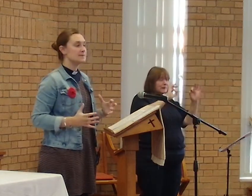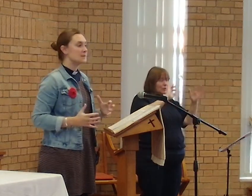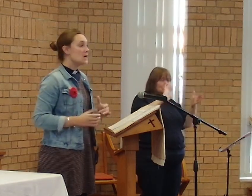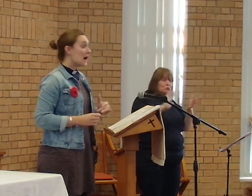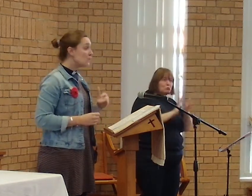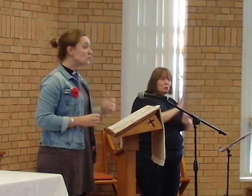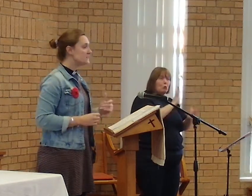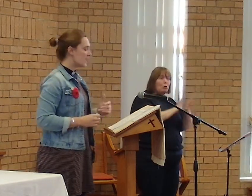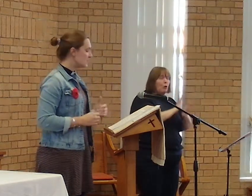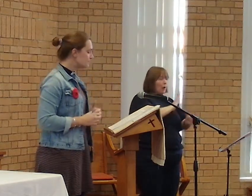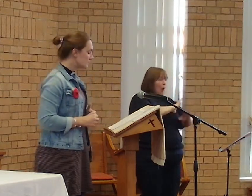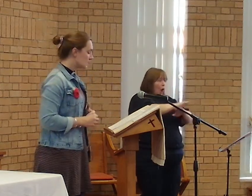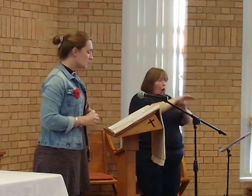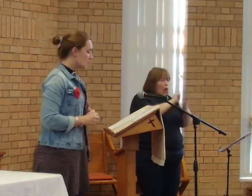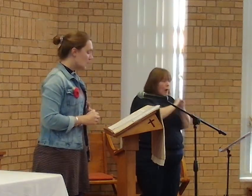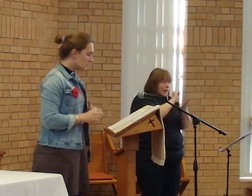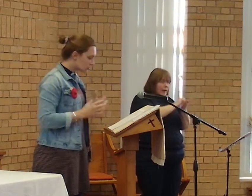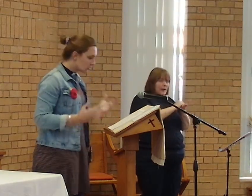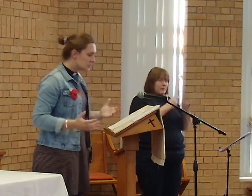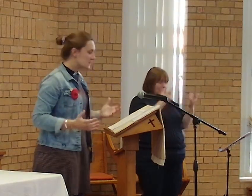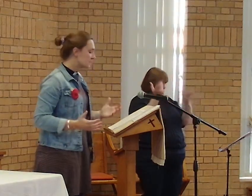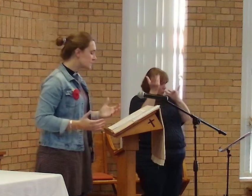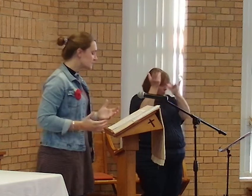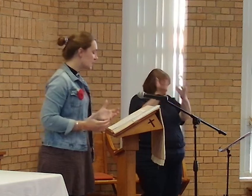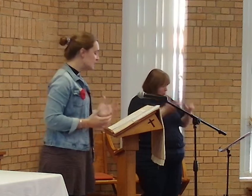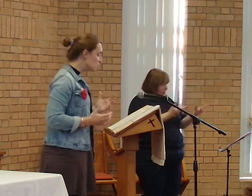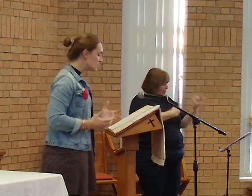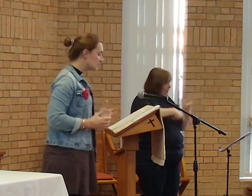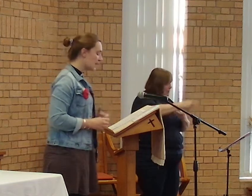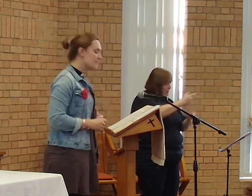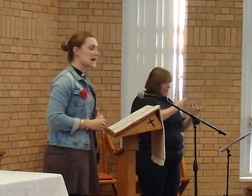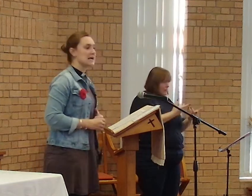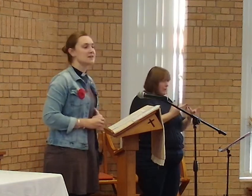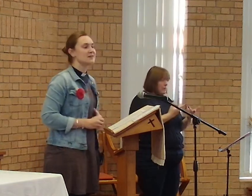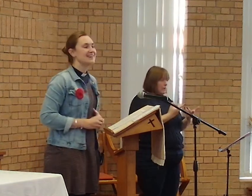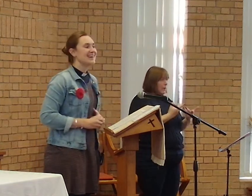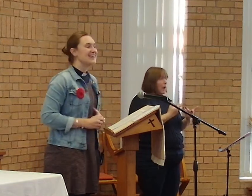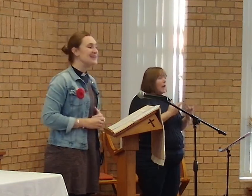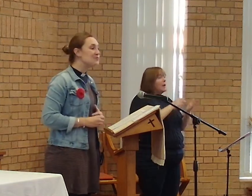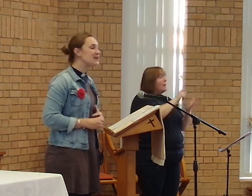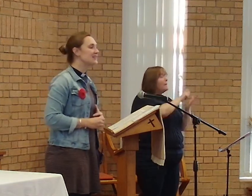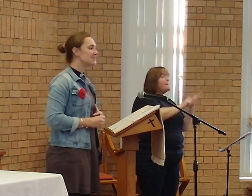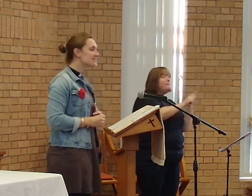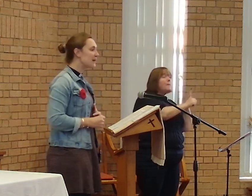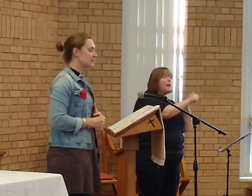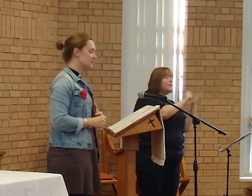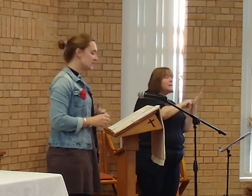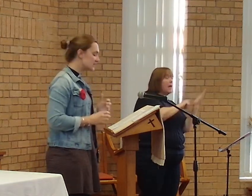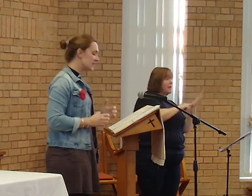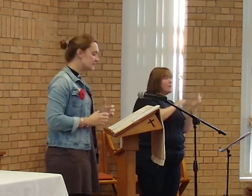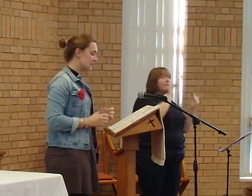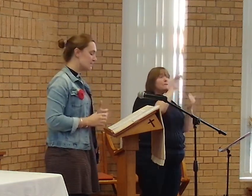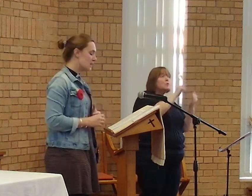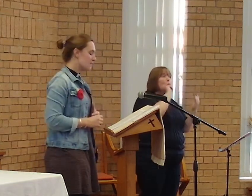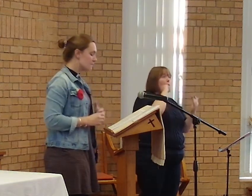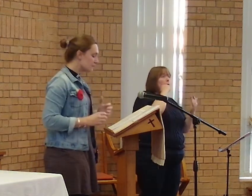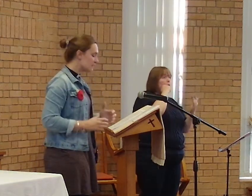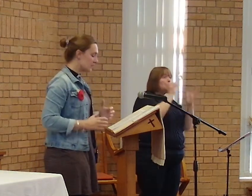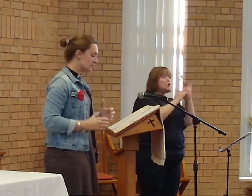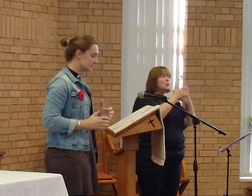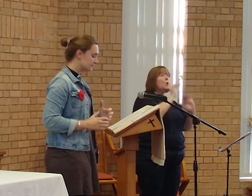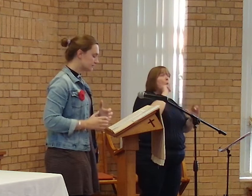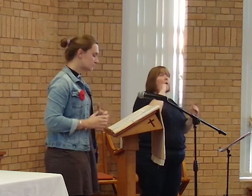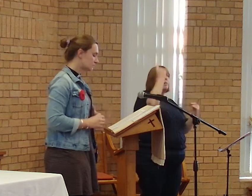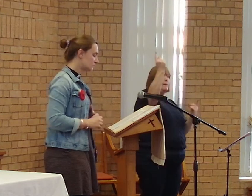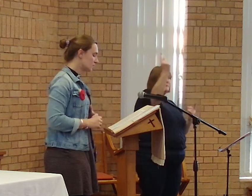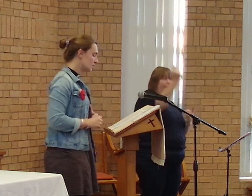today. And one day, scripture tells us that he will come back and he will establish his kingdom